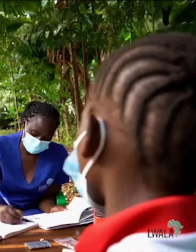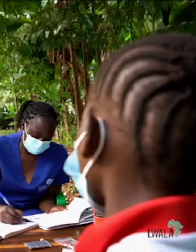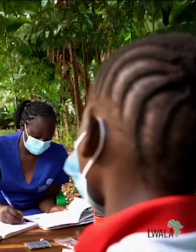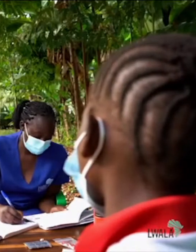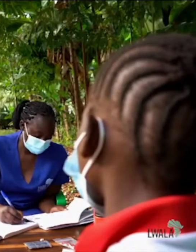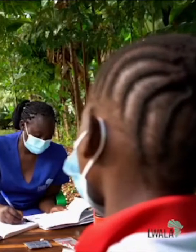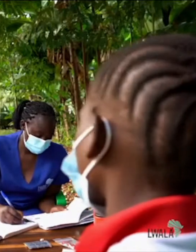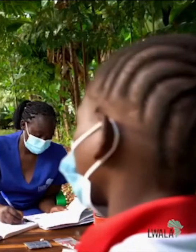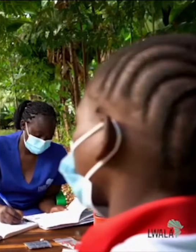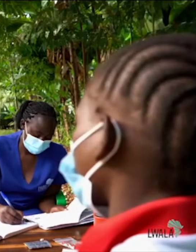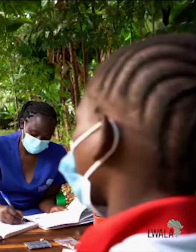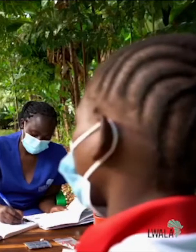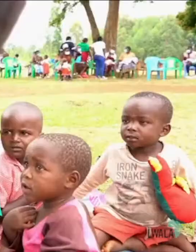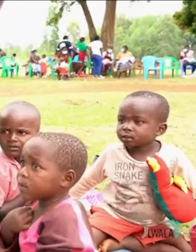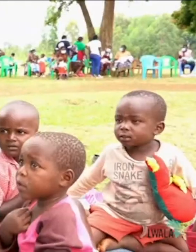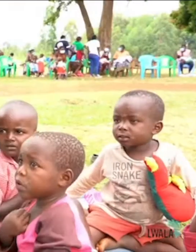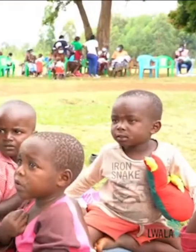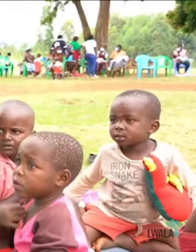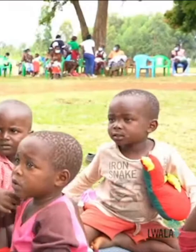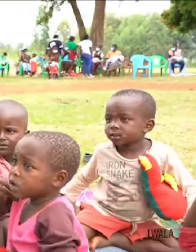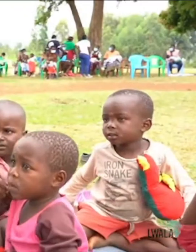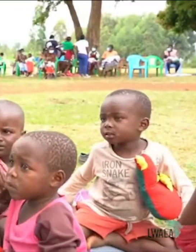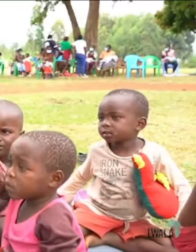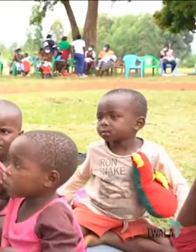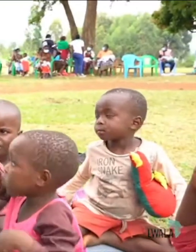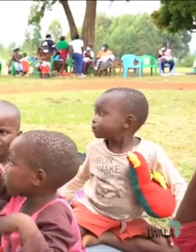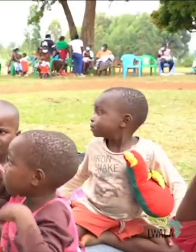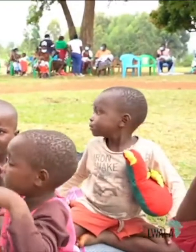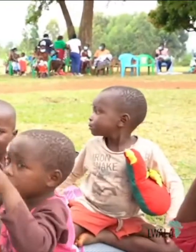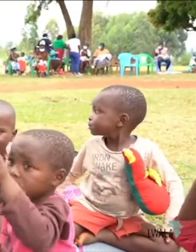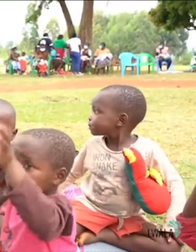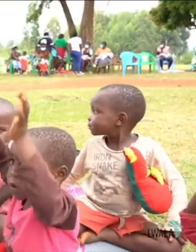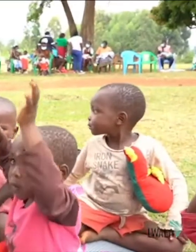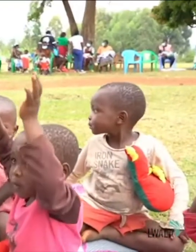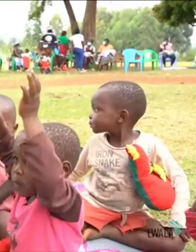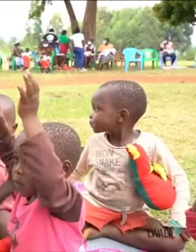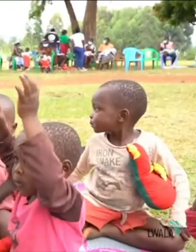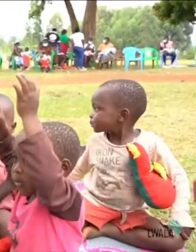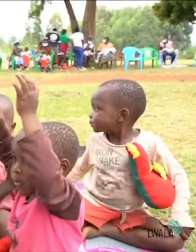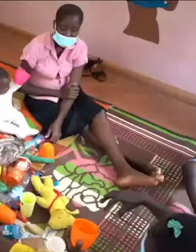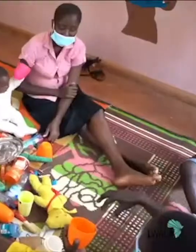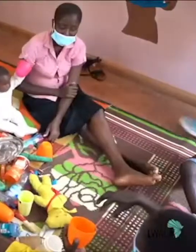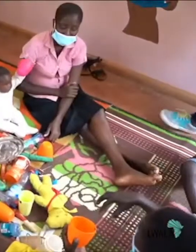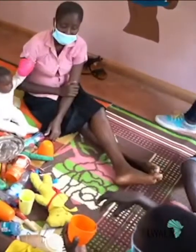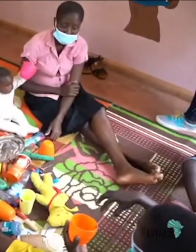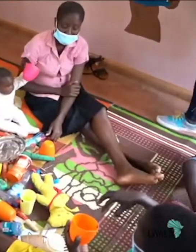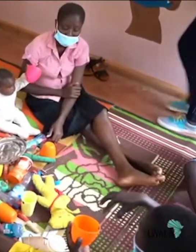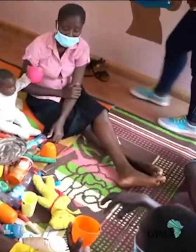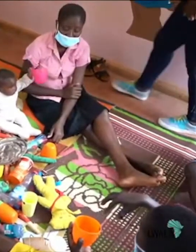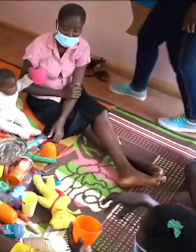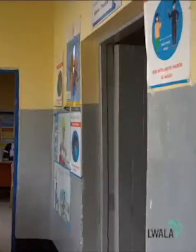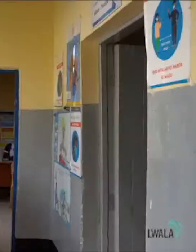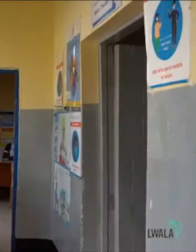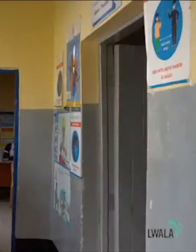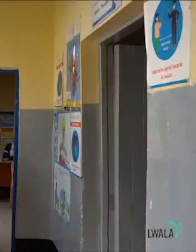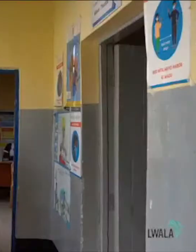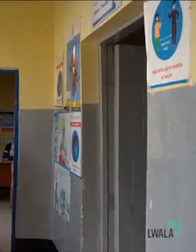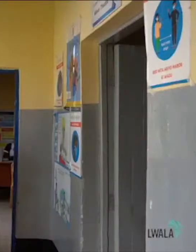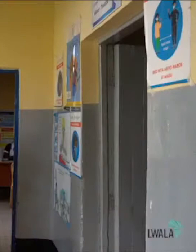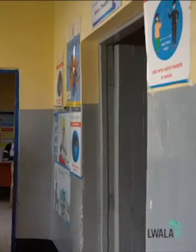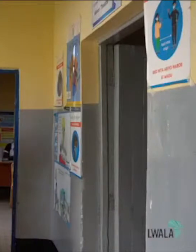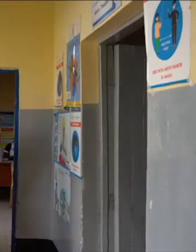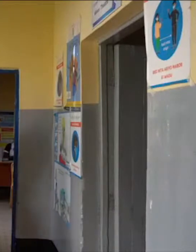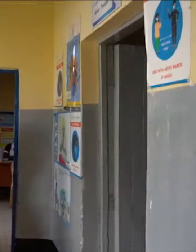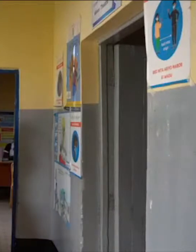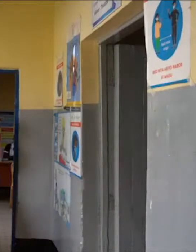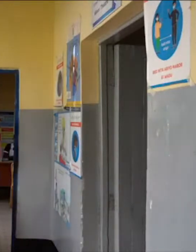Kay's Foundation, ECD interventions should focus on both long-term and immediate changes in the lives of children. Luala's ECD